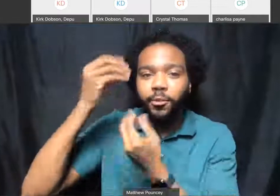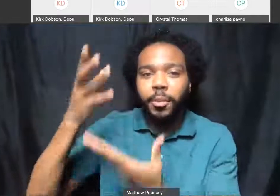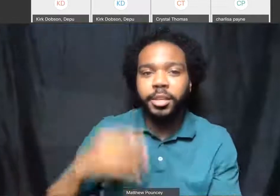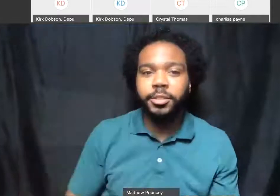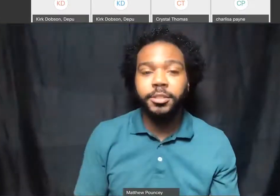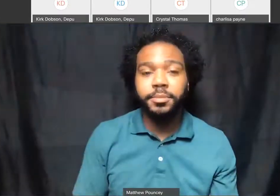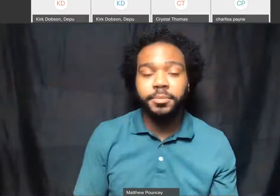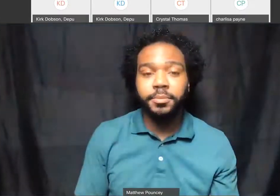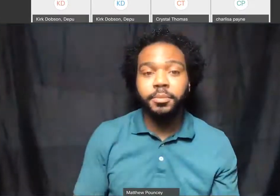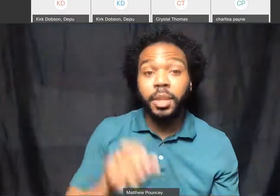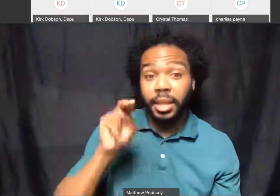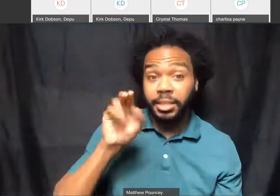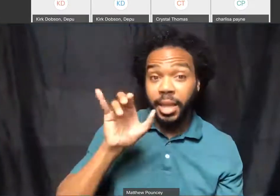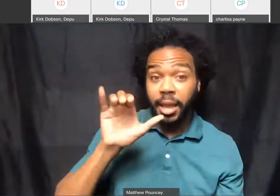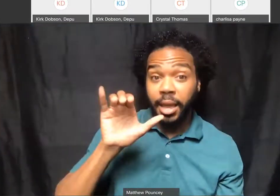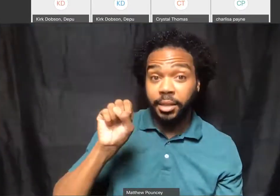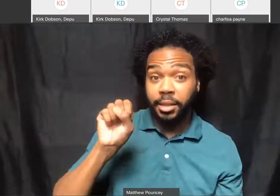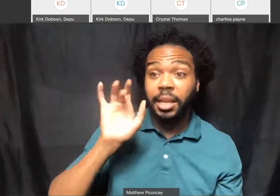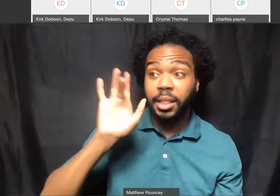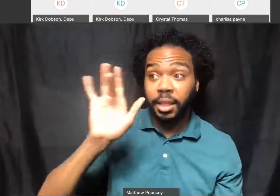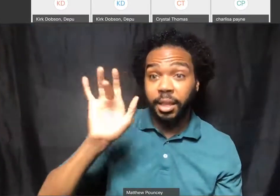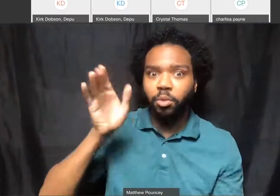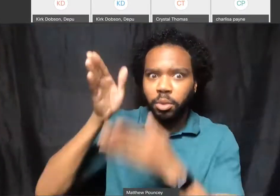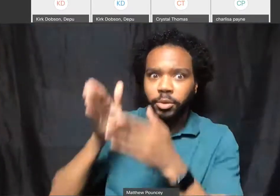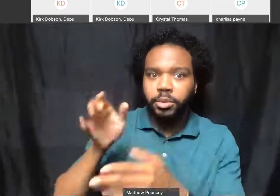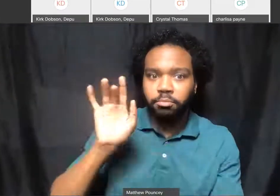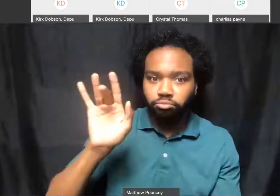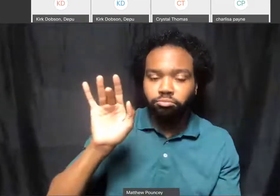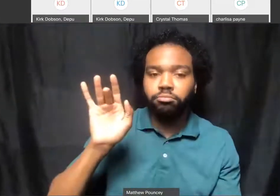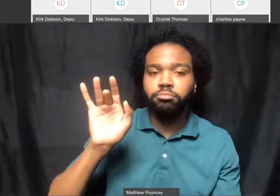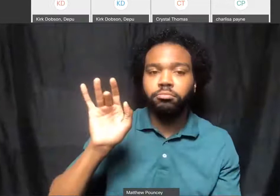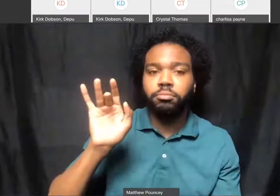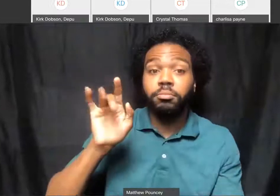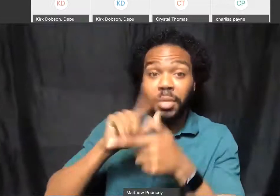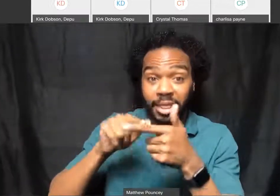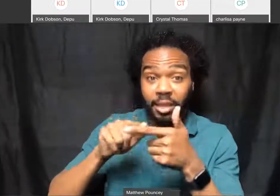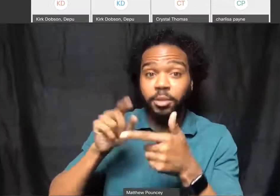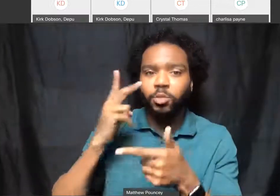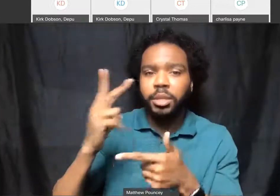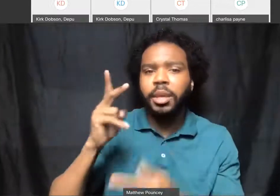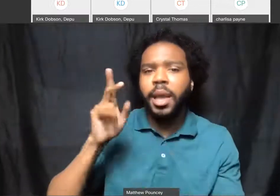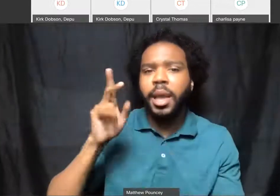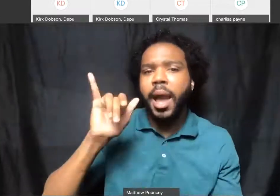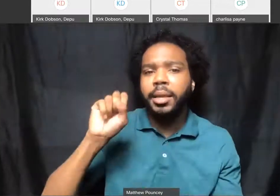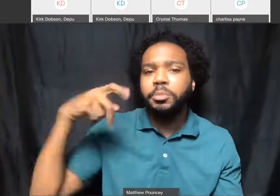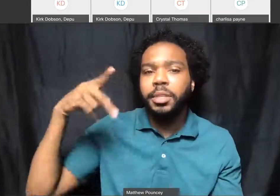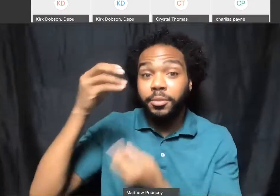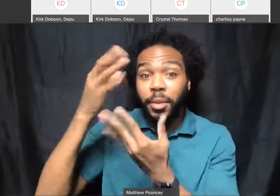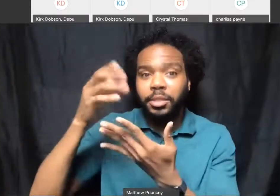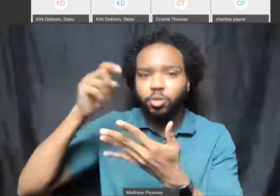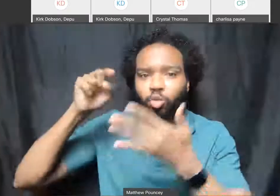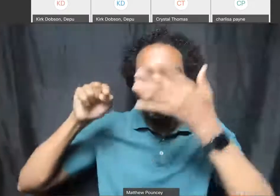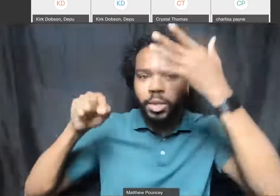So MCIS, click on the person, then go to ISP information and scroll down